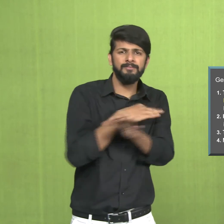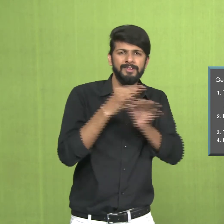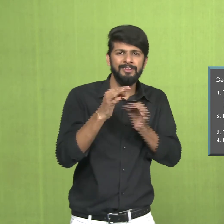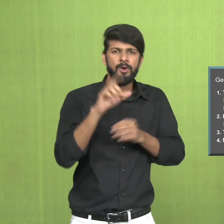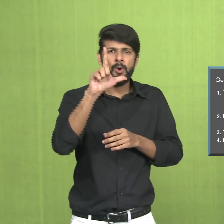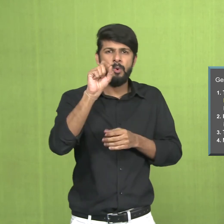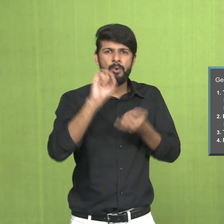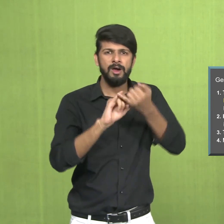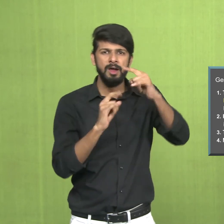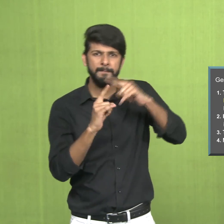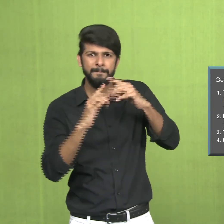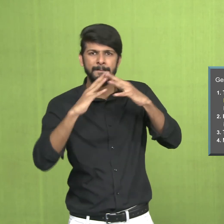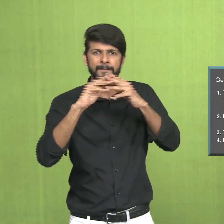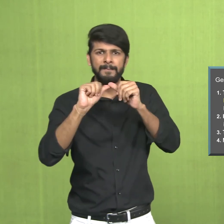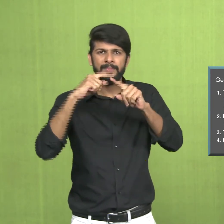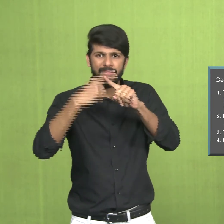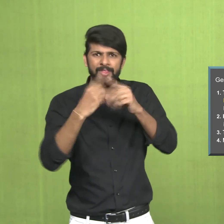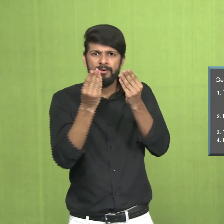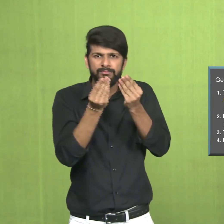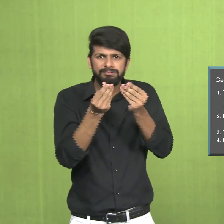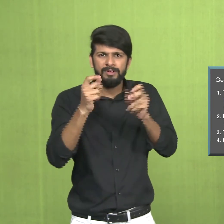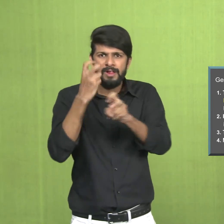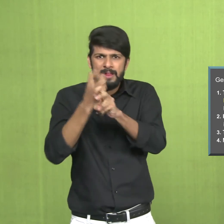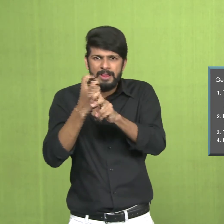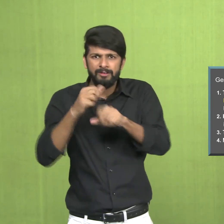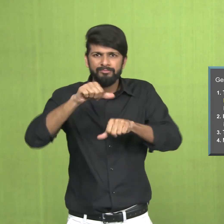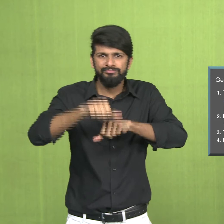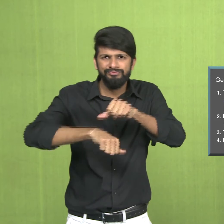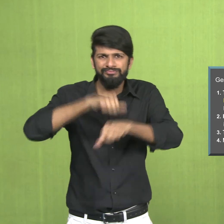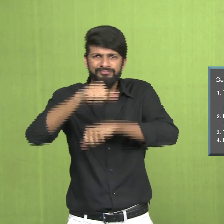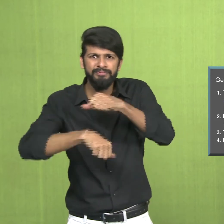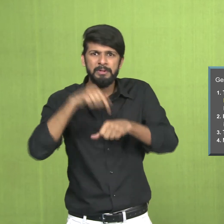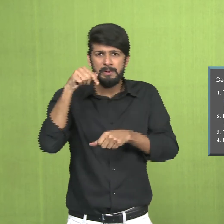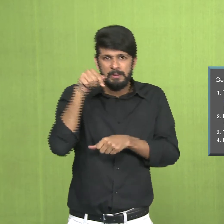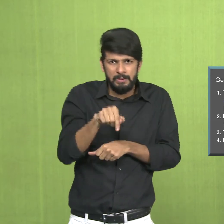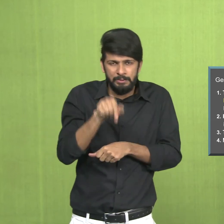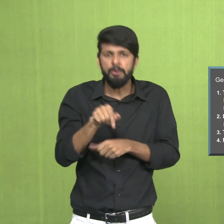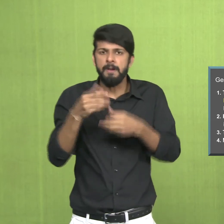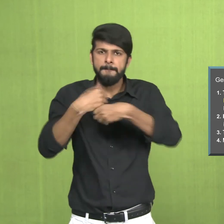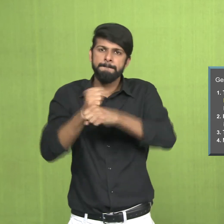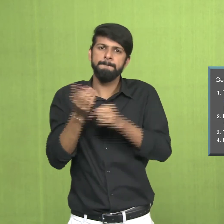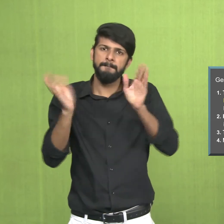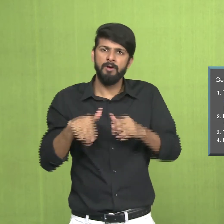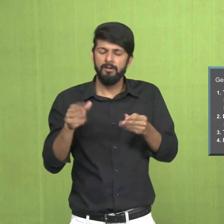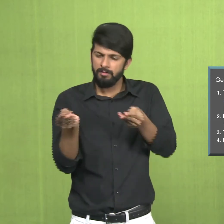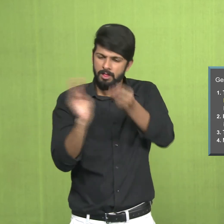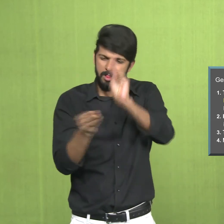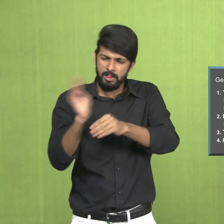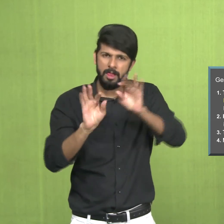And other parts of her body adorned with jewelry as well, and the sculpture is made by lost wax